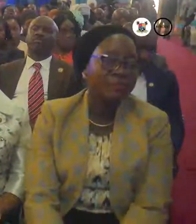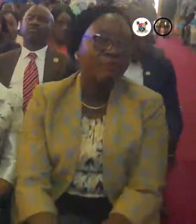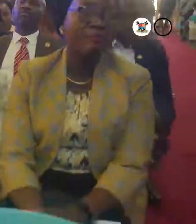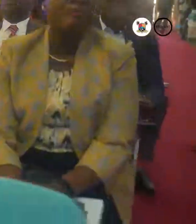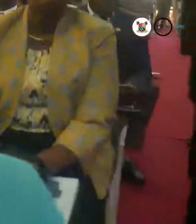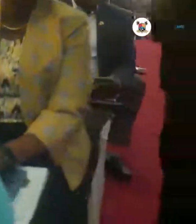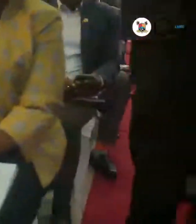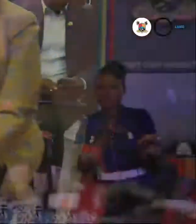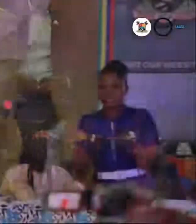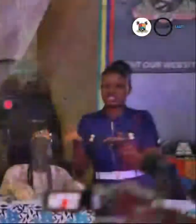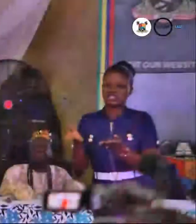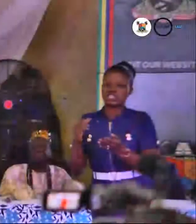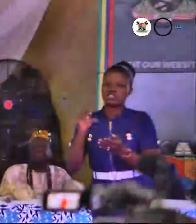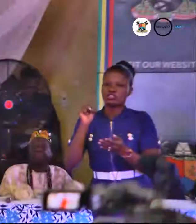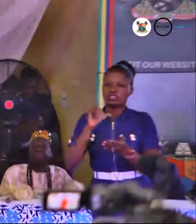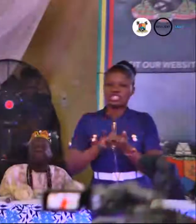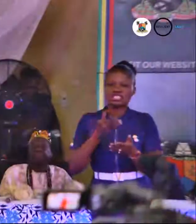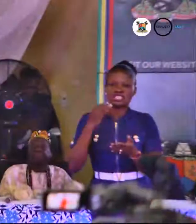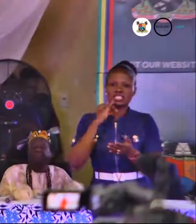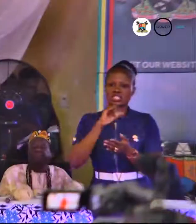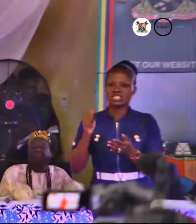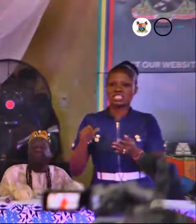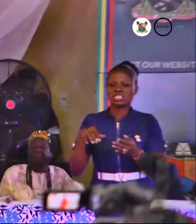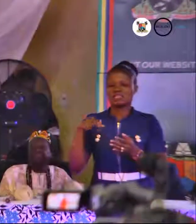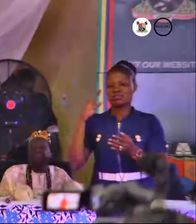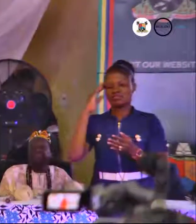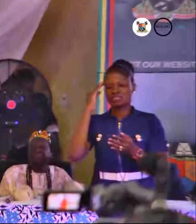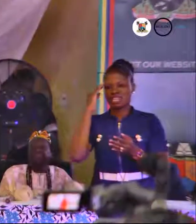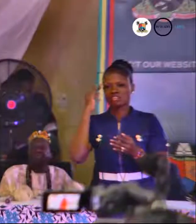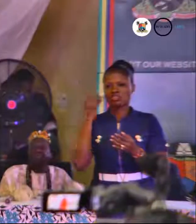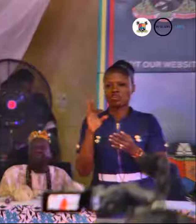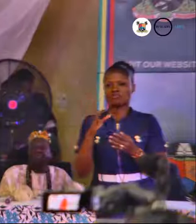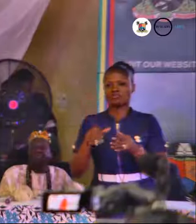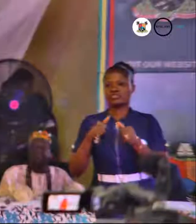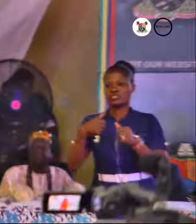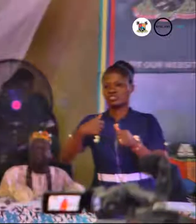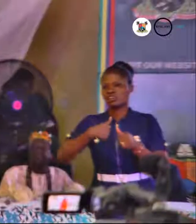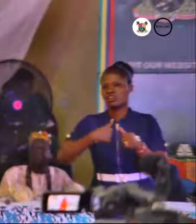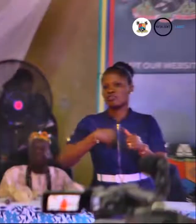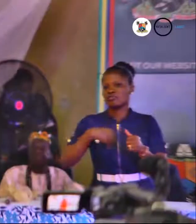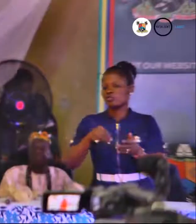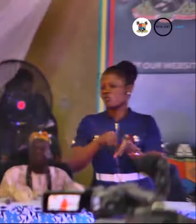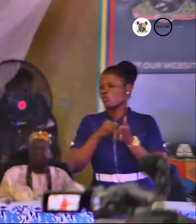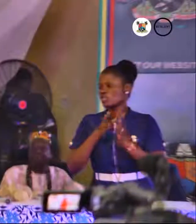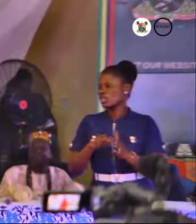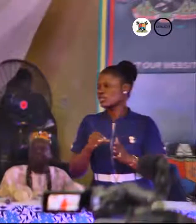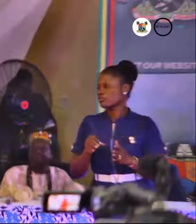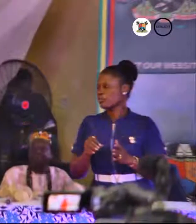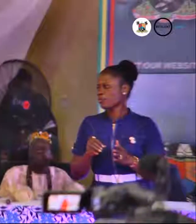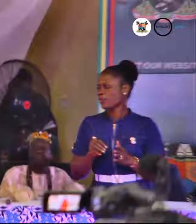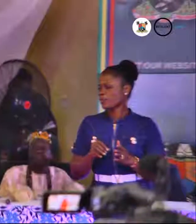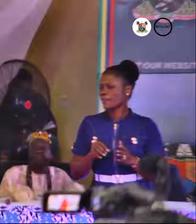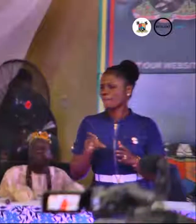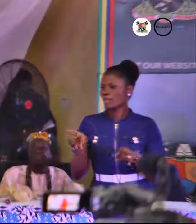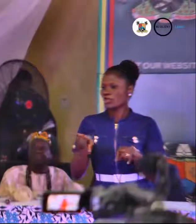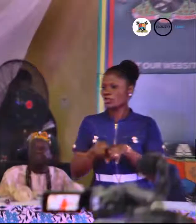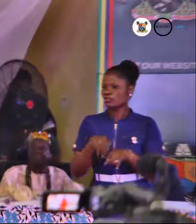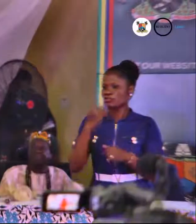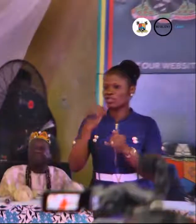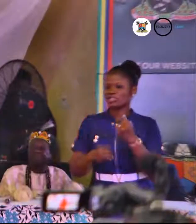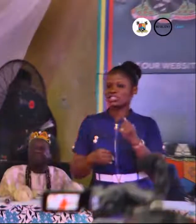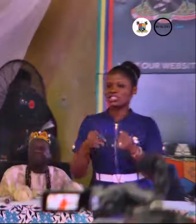table so that there is a sense of shared ownership. And finally, the interventions need